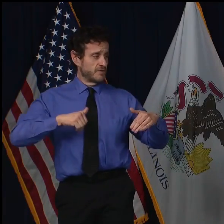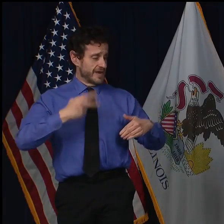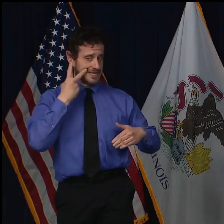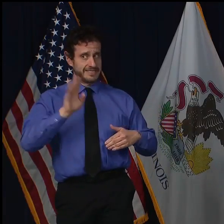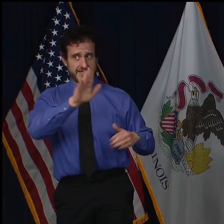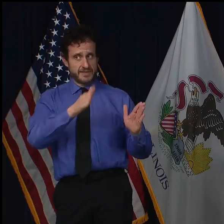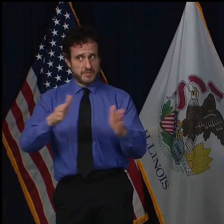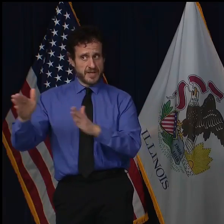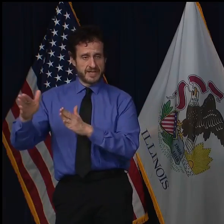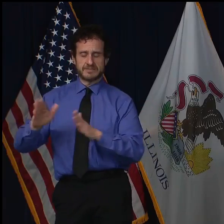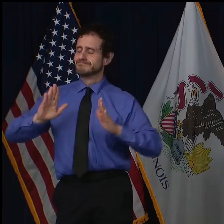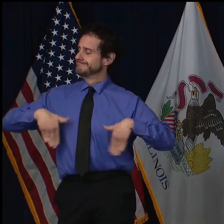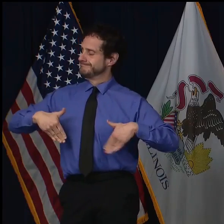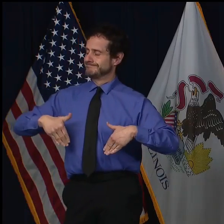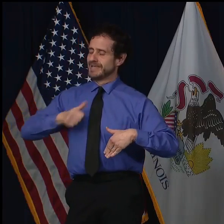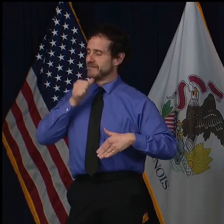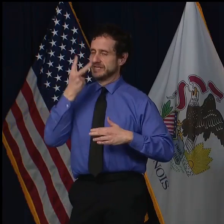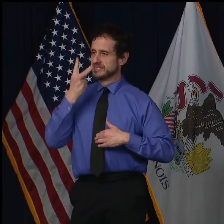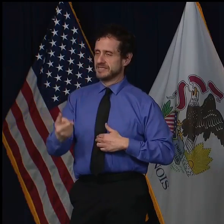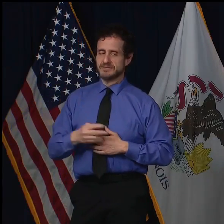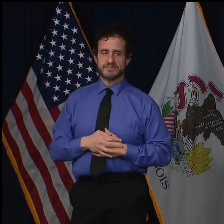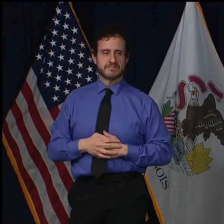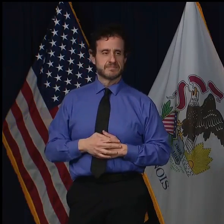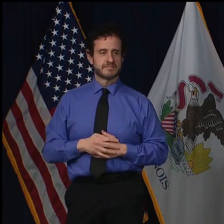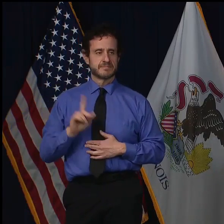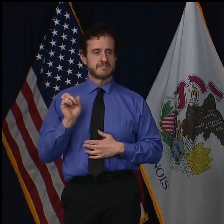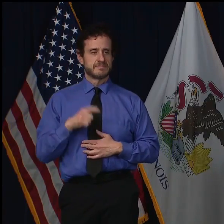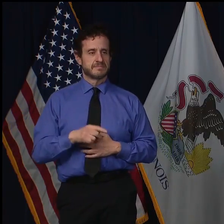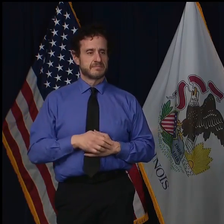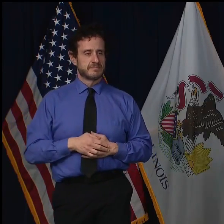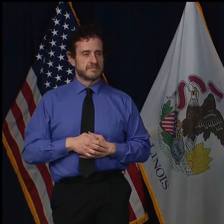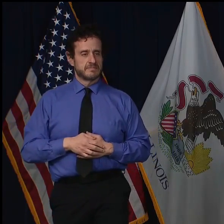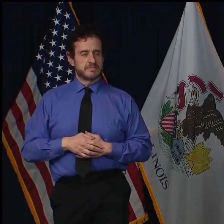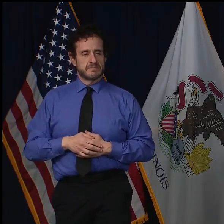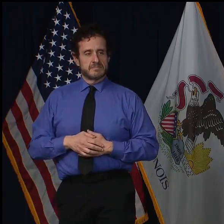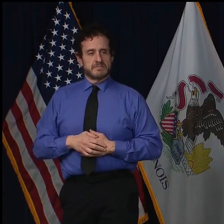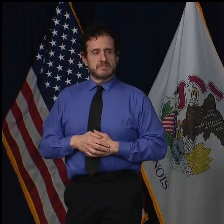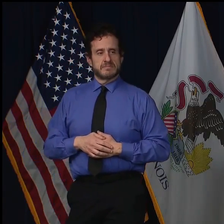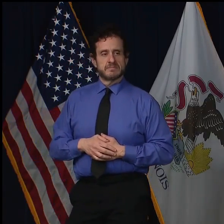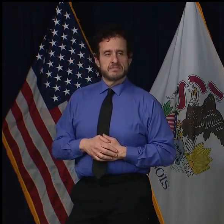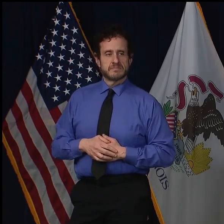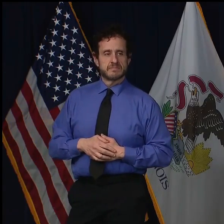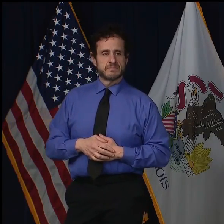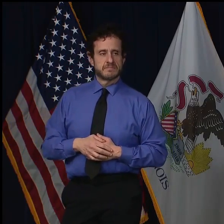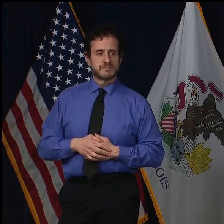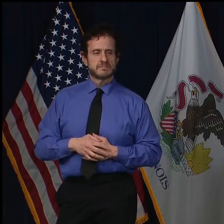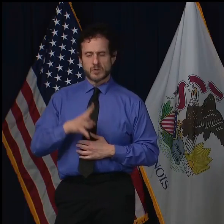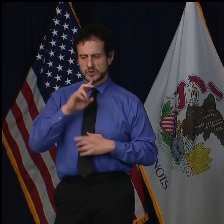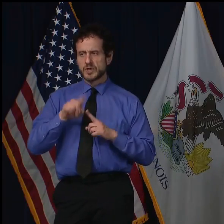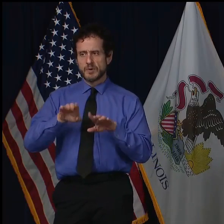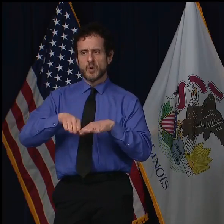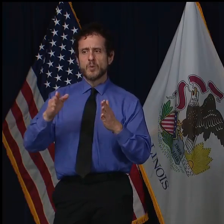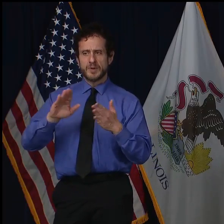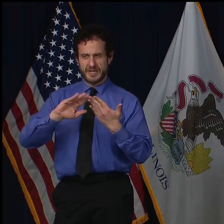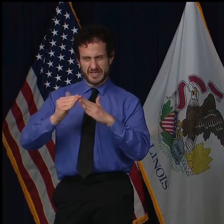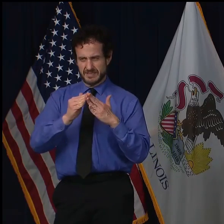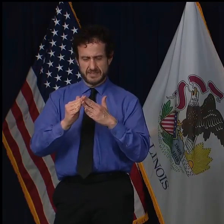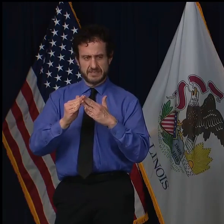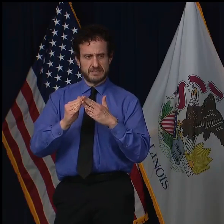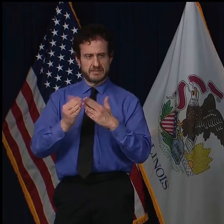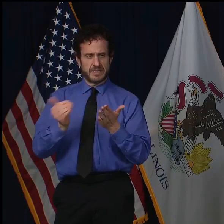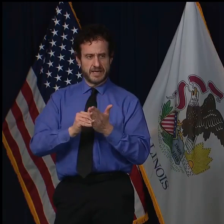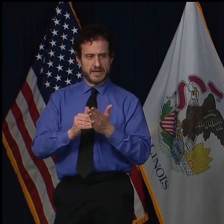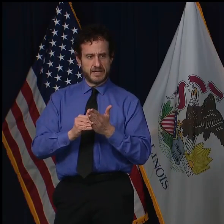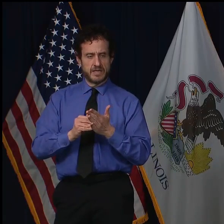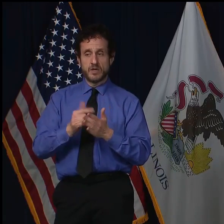yet with those? Not to me. I've not seen them, no. From Marcus Lashak, WGN. Still about reopening. What about places like